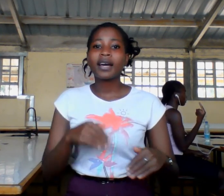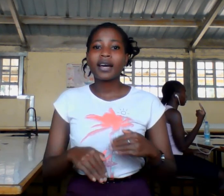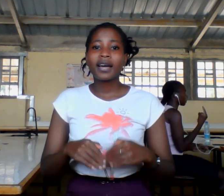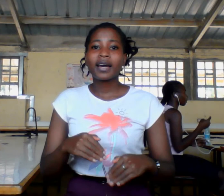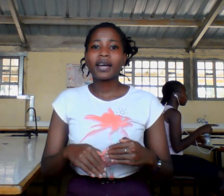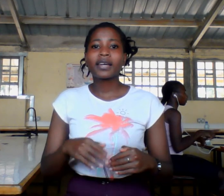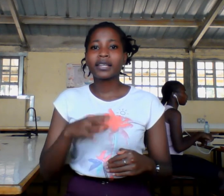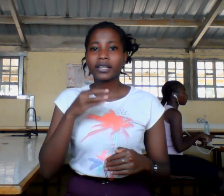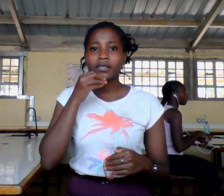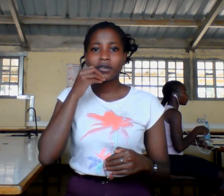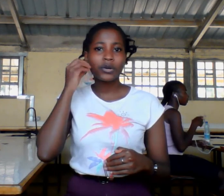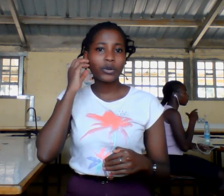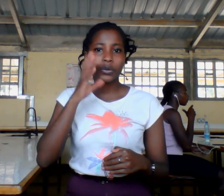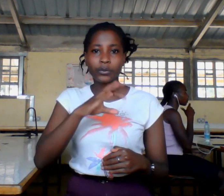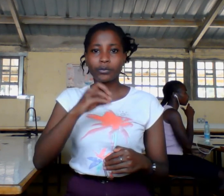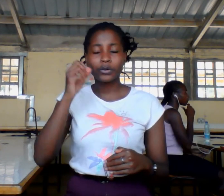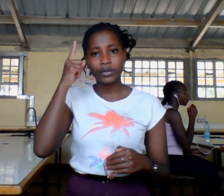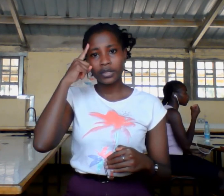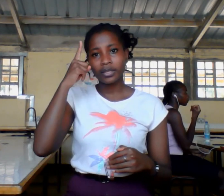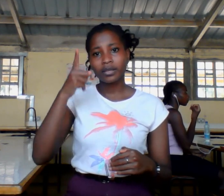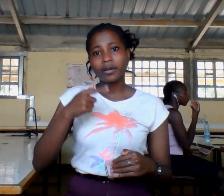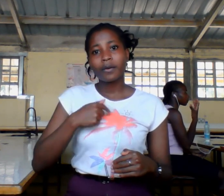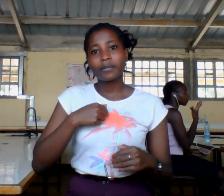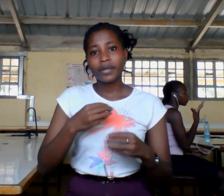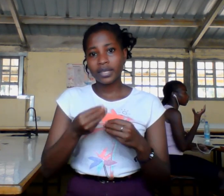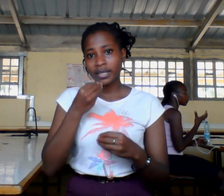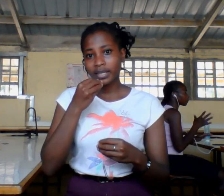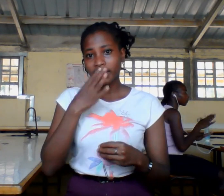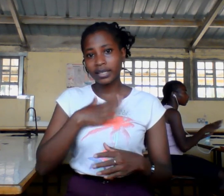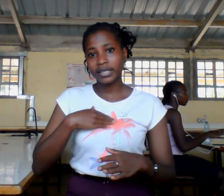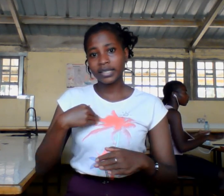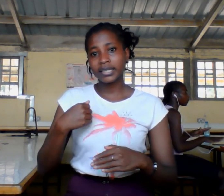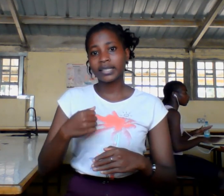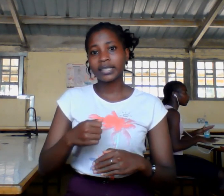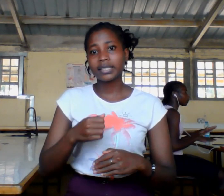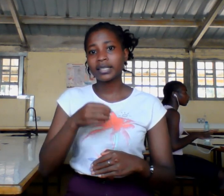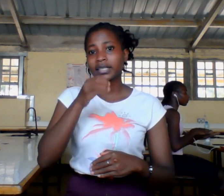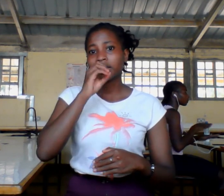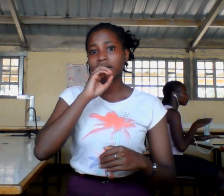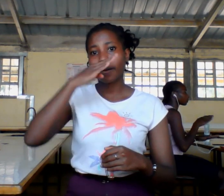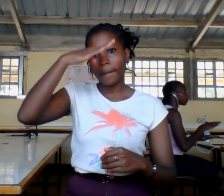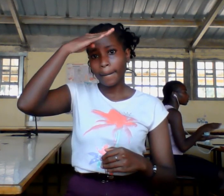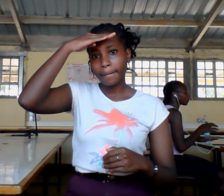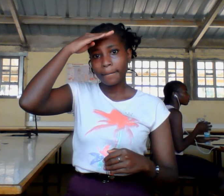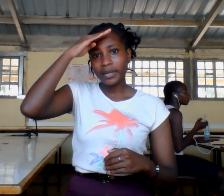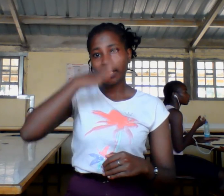eat and drink the delicious fish soup and the beer that belonged to the rabbit?" When